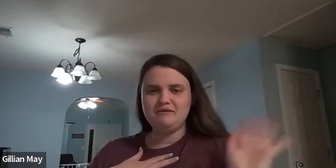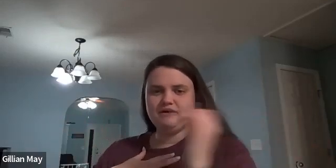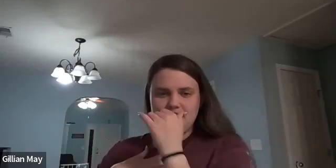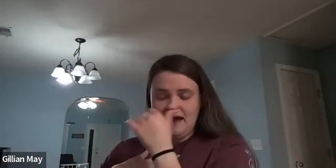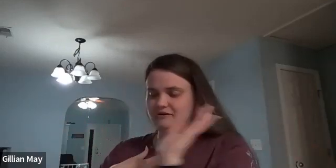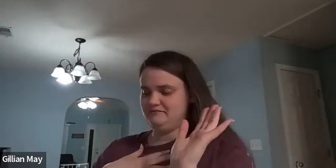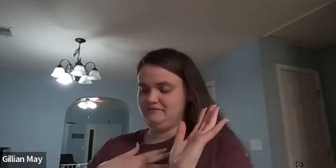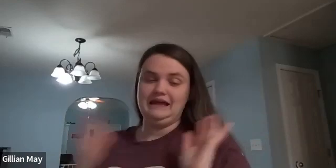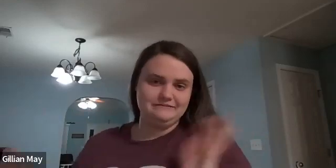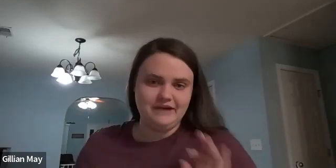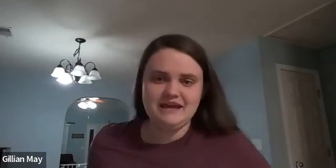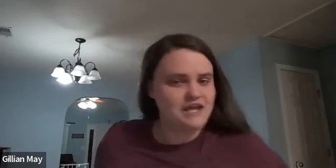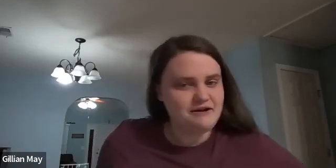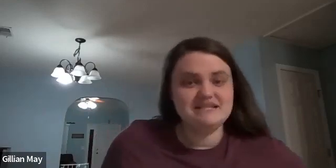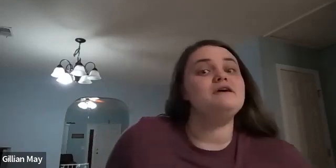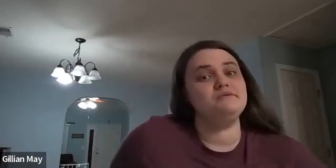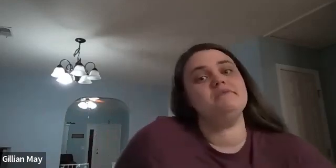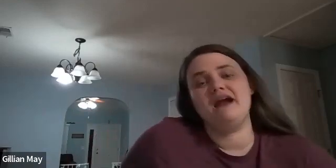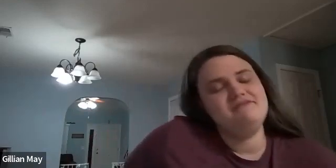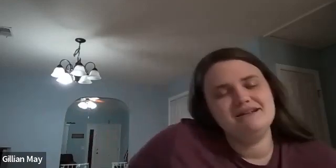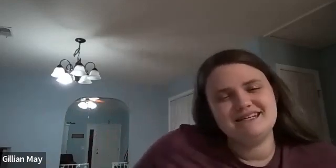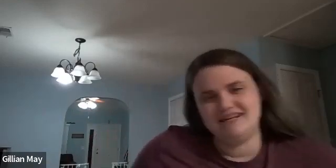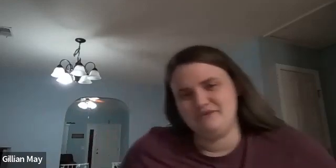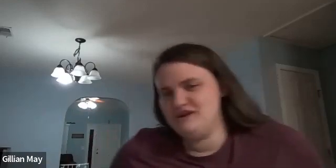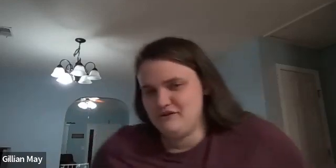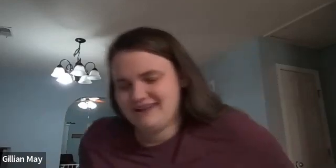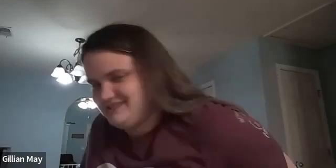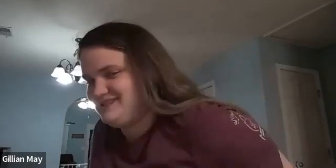will. I can't guarantee for everyone, but I've not seen anyone do that. So,